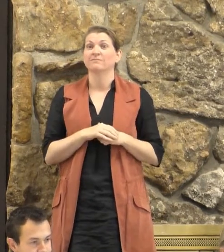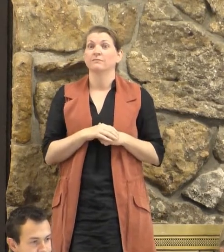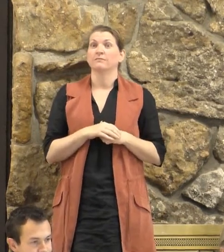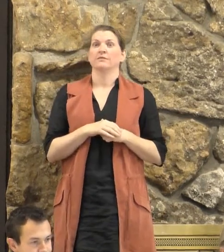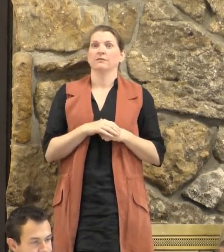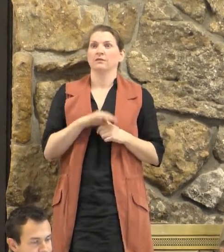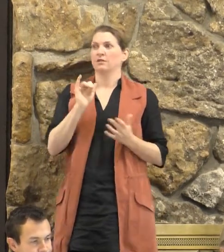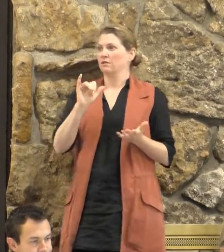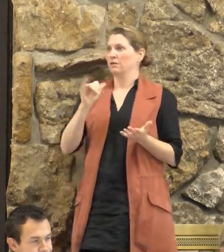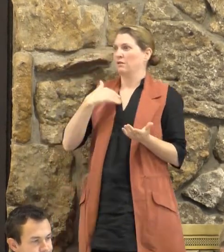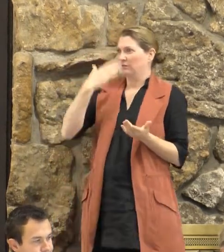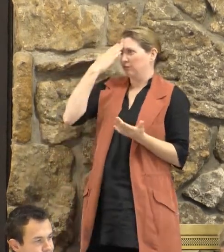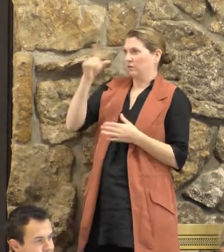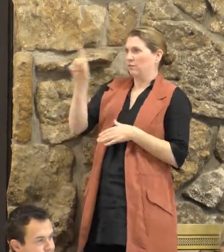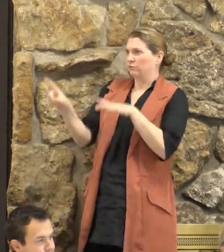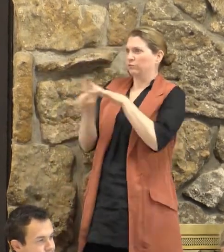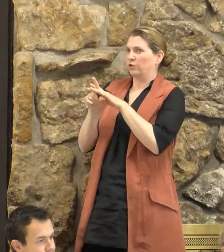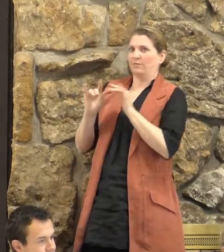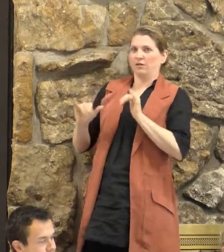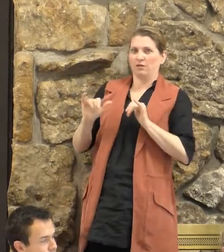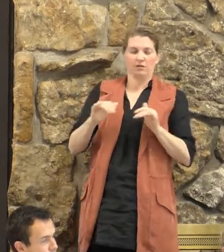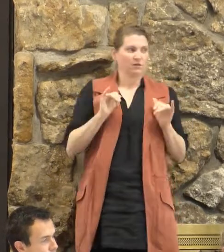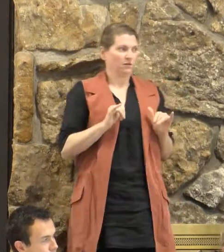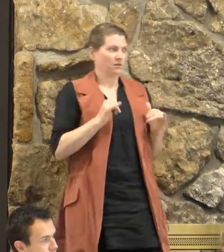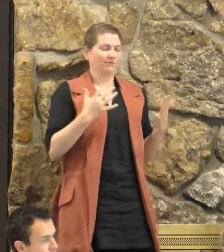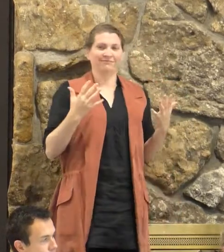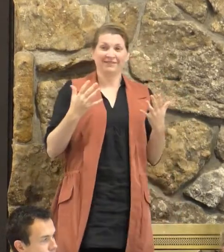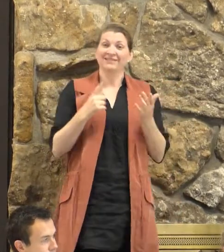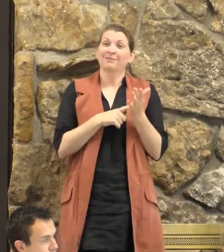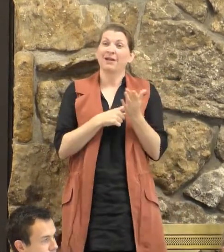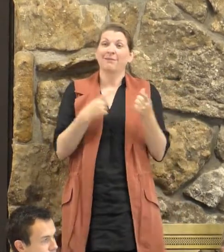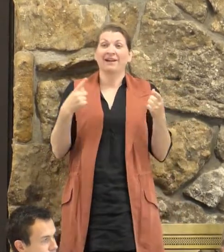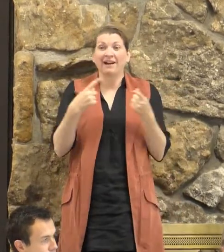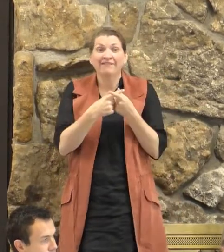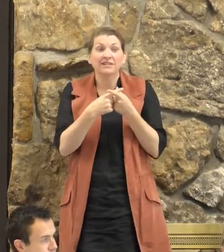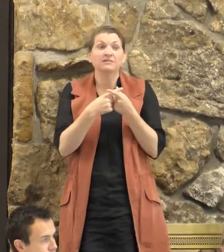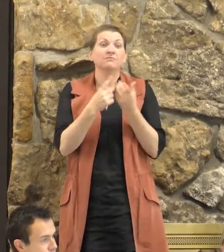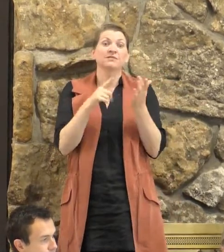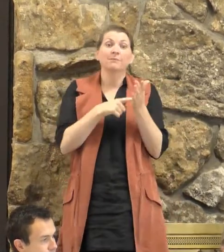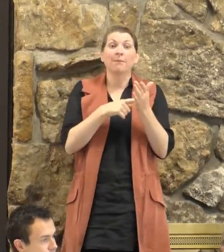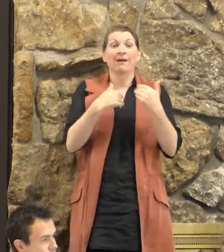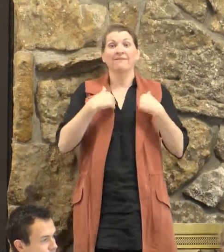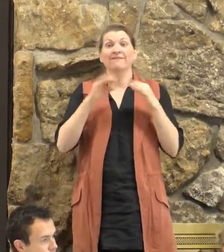problems. So that also will protect the patient's information as well.